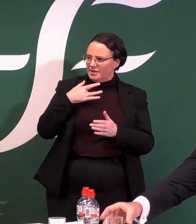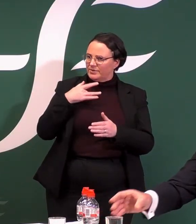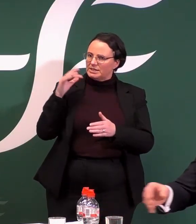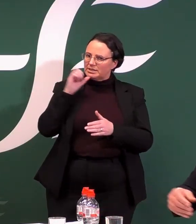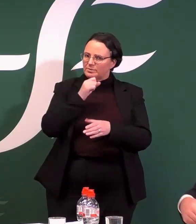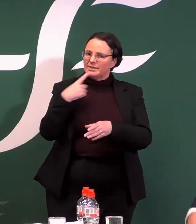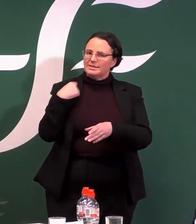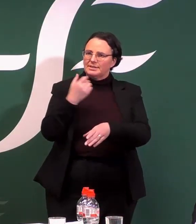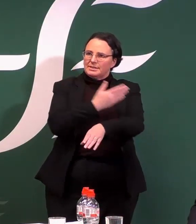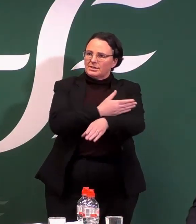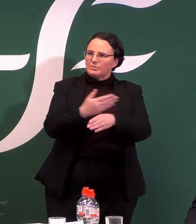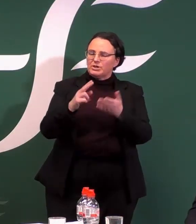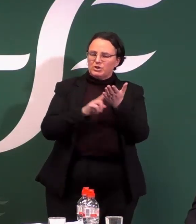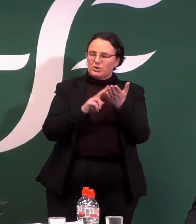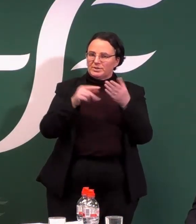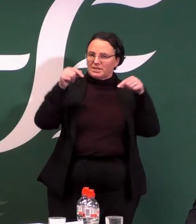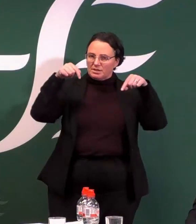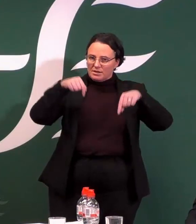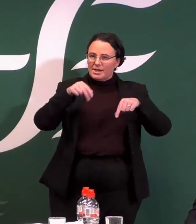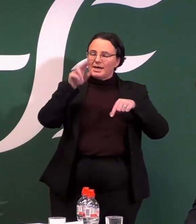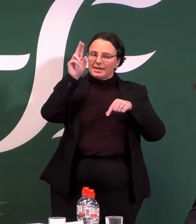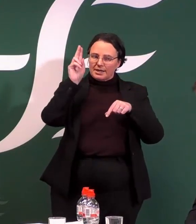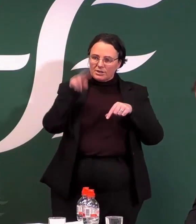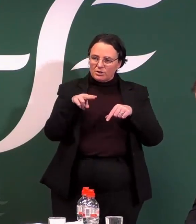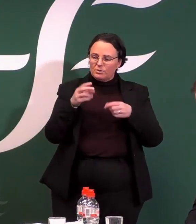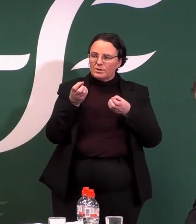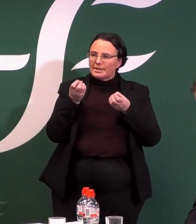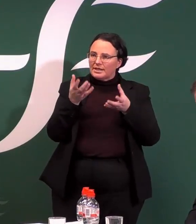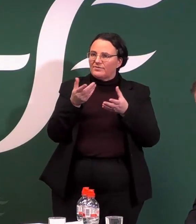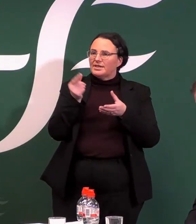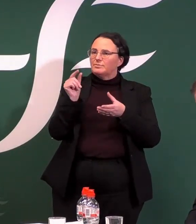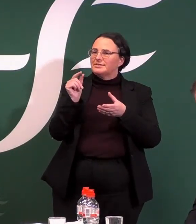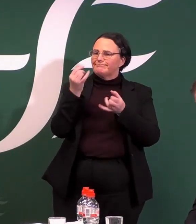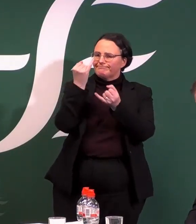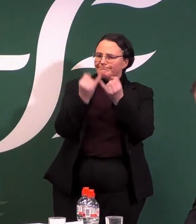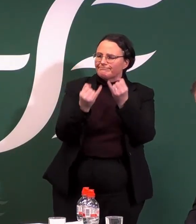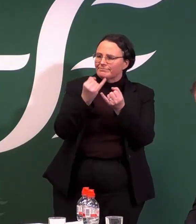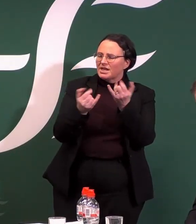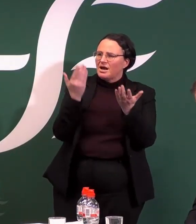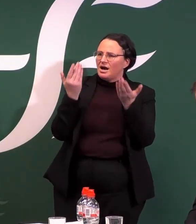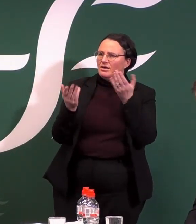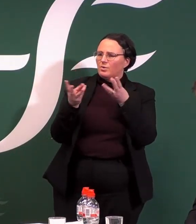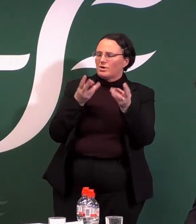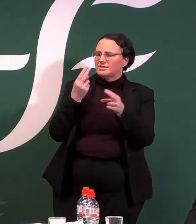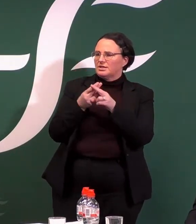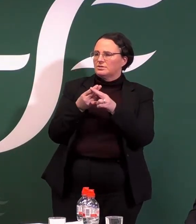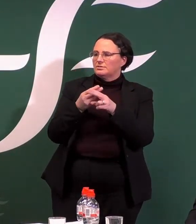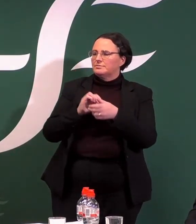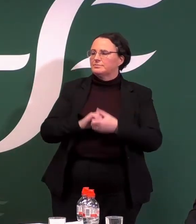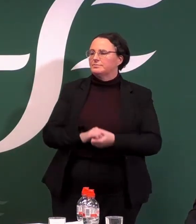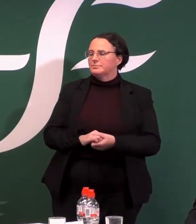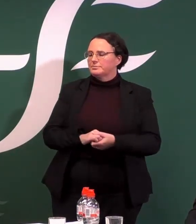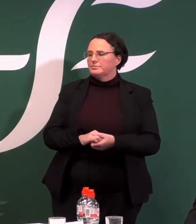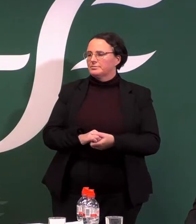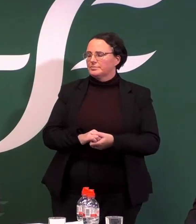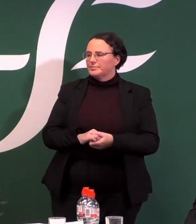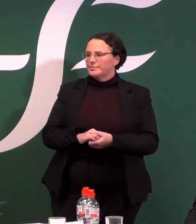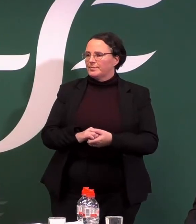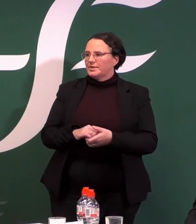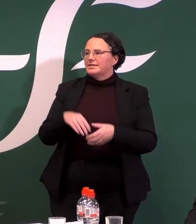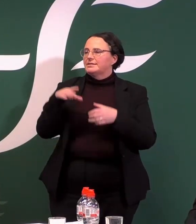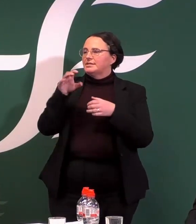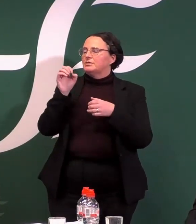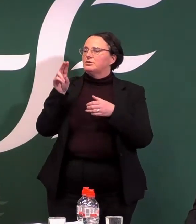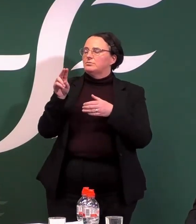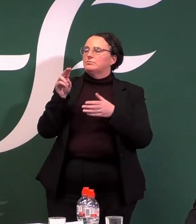started being used here. Could you just give a bit of detail around how exactly that was worked out? That's the EU Commission report. They looked at